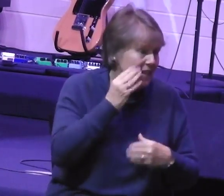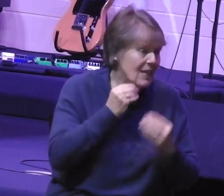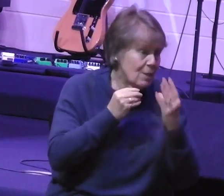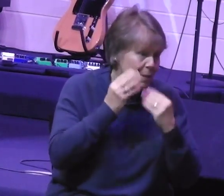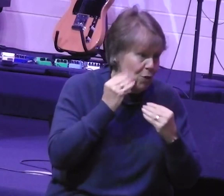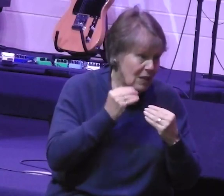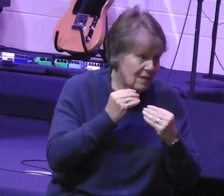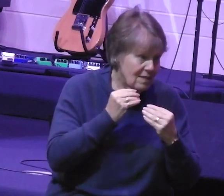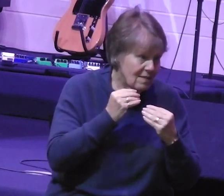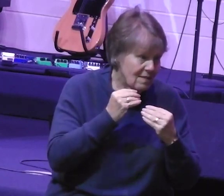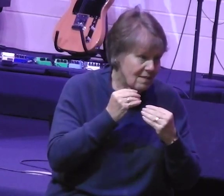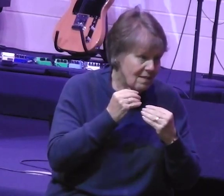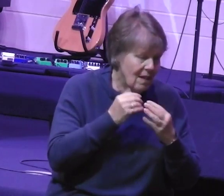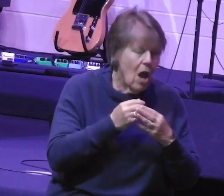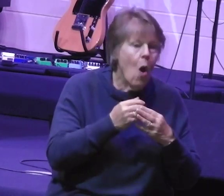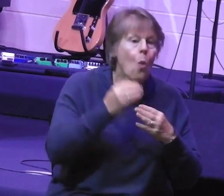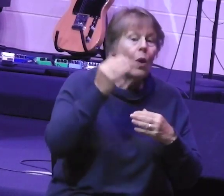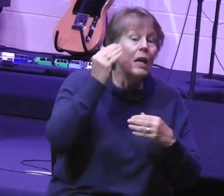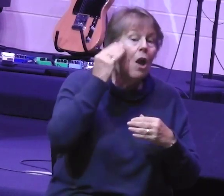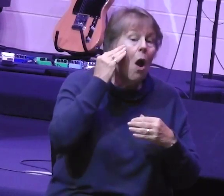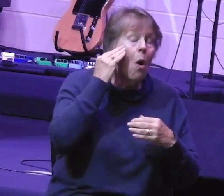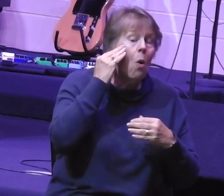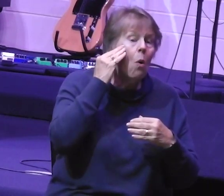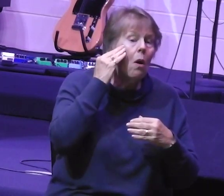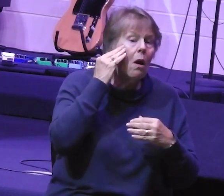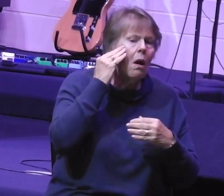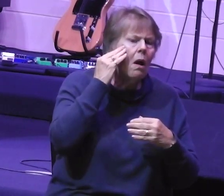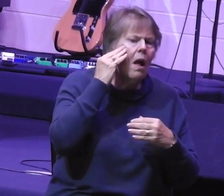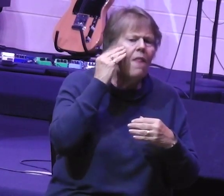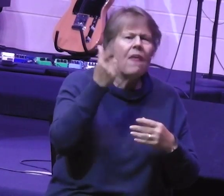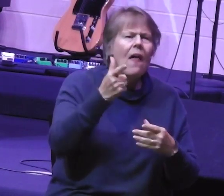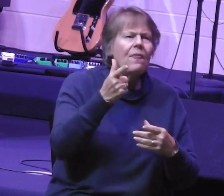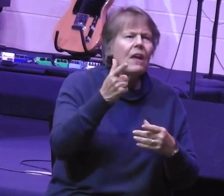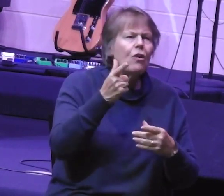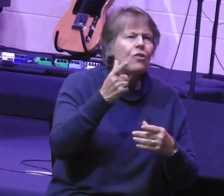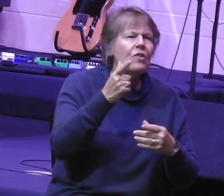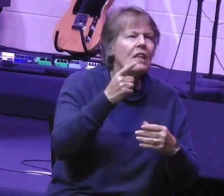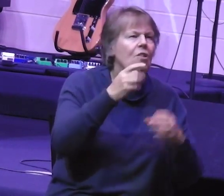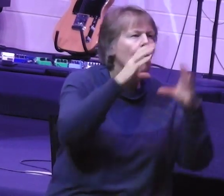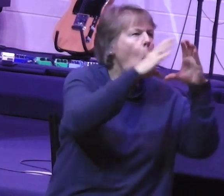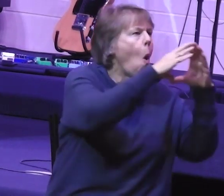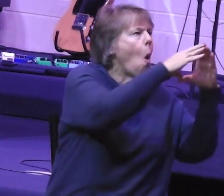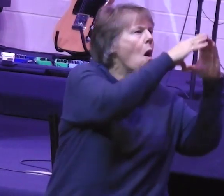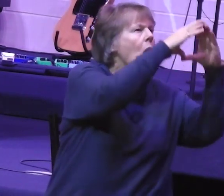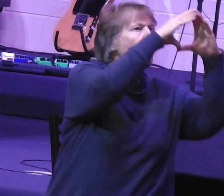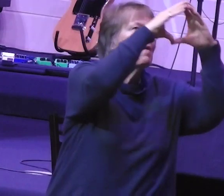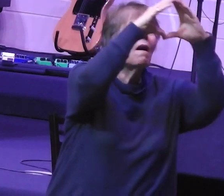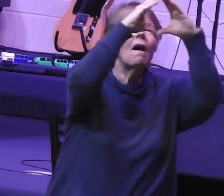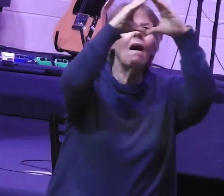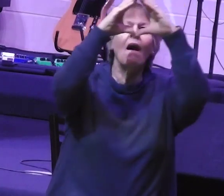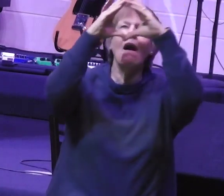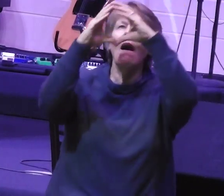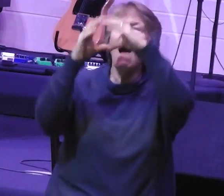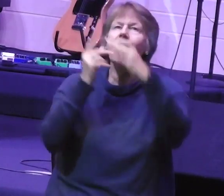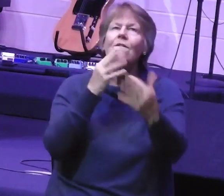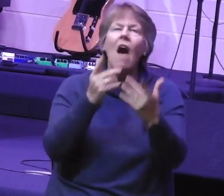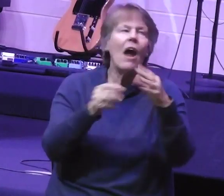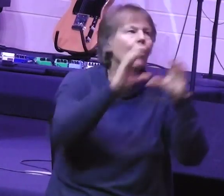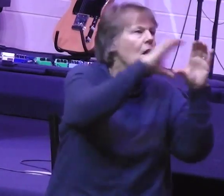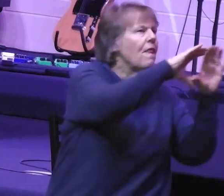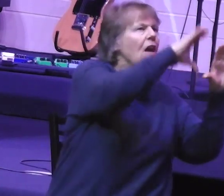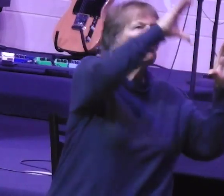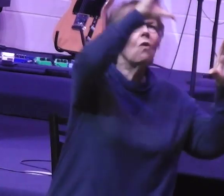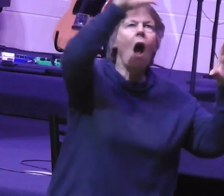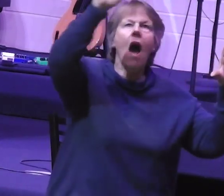of fire that crosses the sky every day. And somehow we know that if there's the right amount of light from